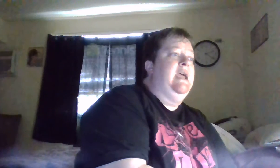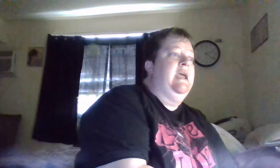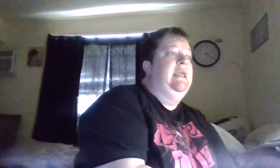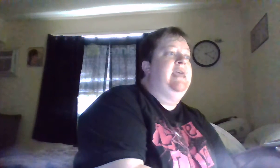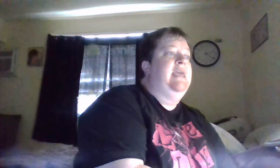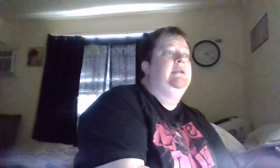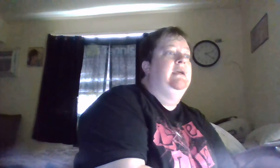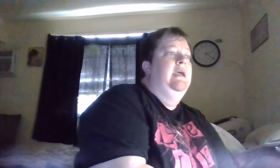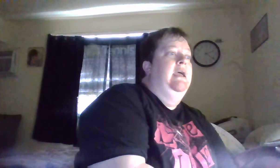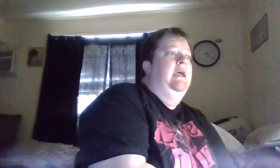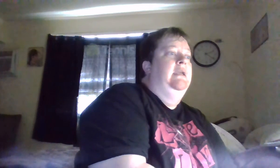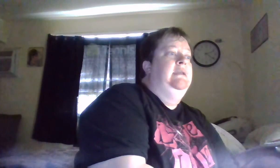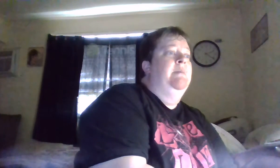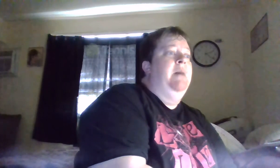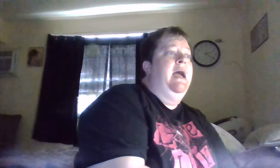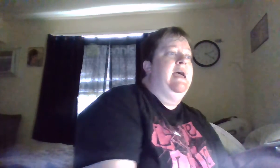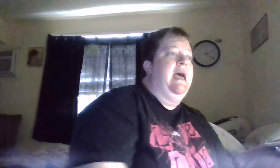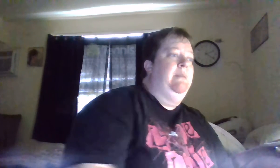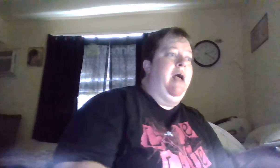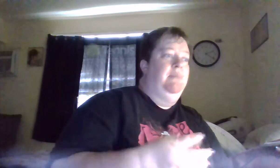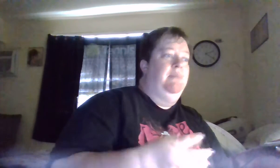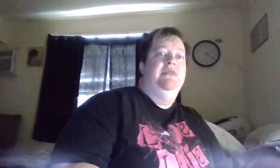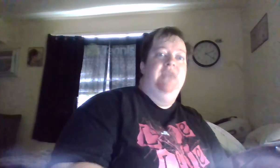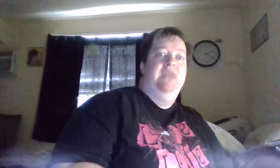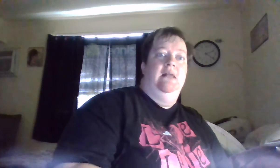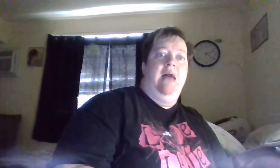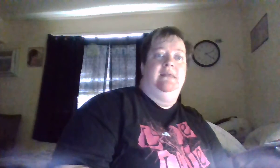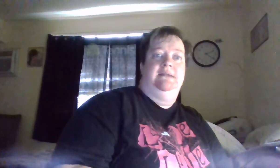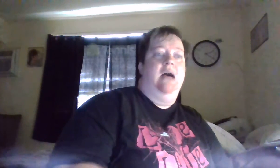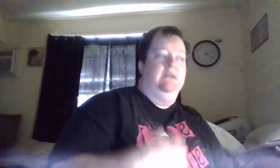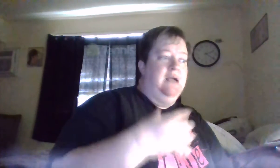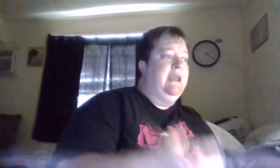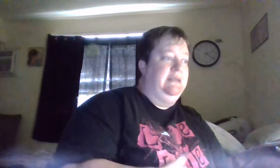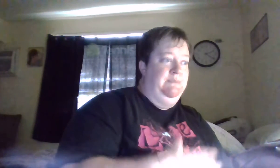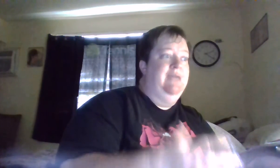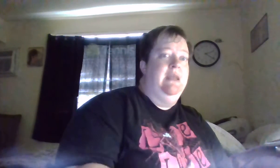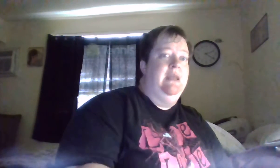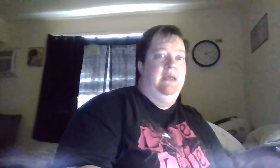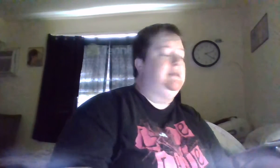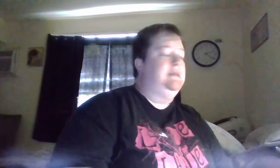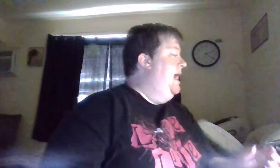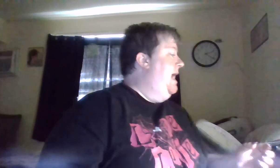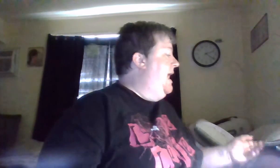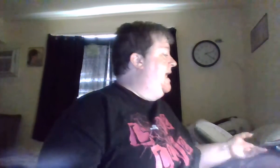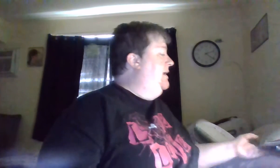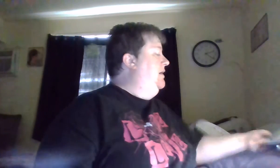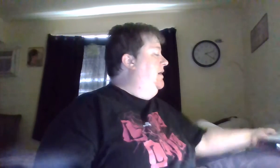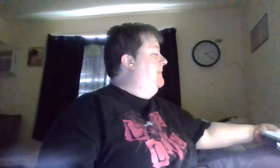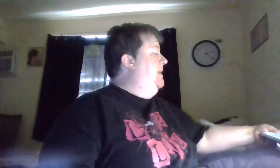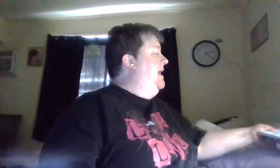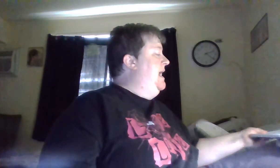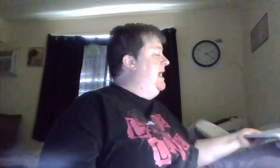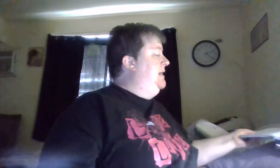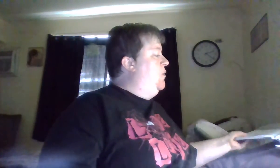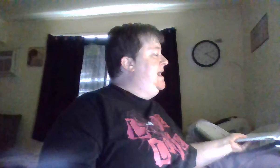yesterday, that Nehemiah had probably been thinking a lot of this out, and God had given him this. And it went